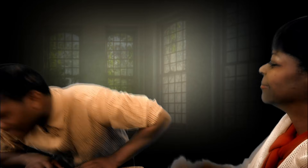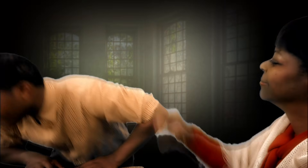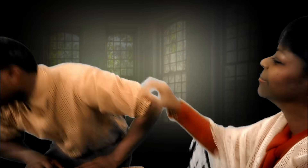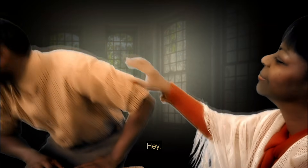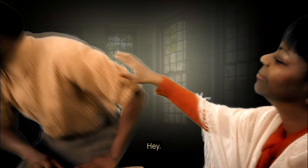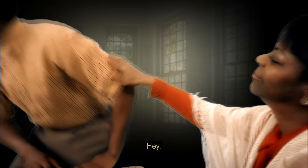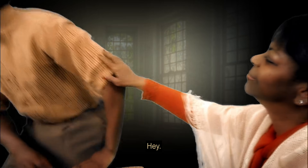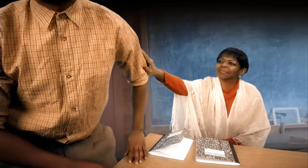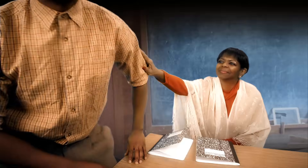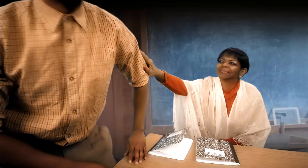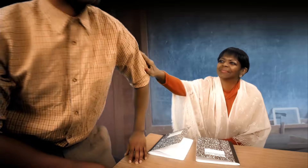Hey.